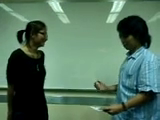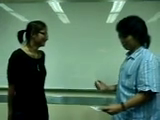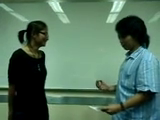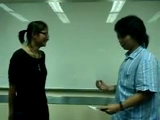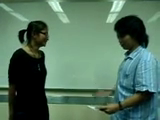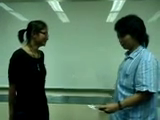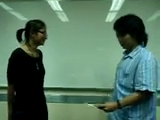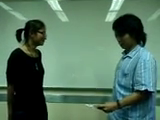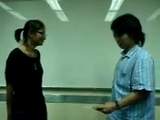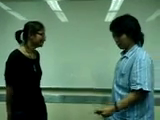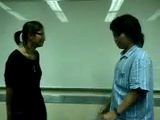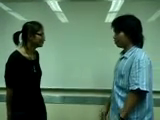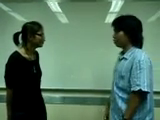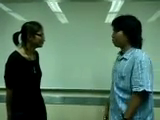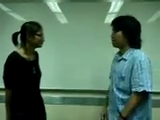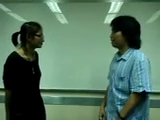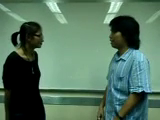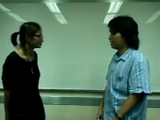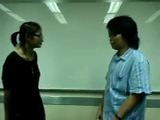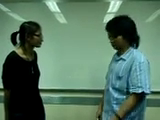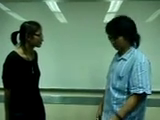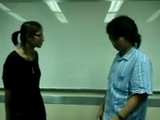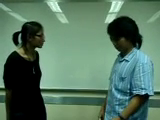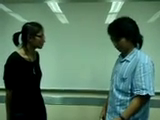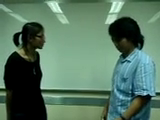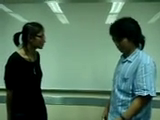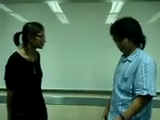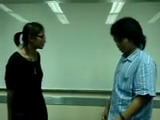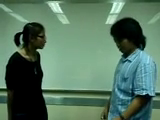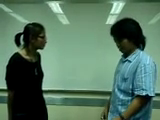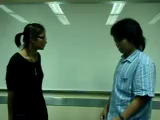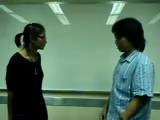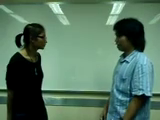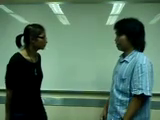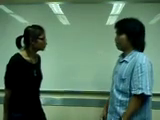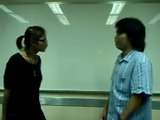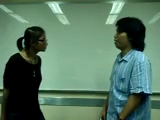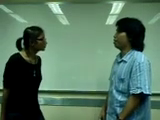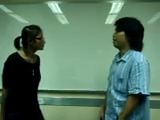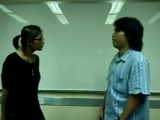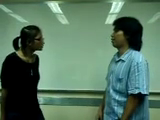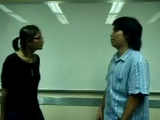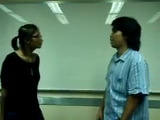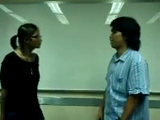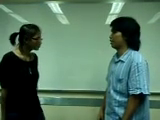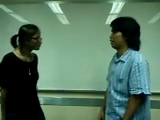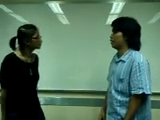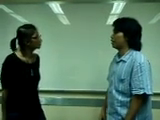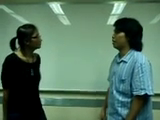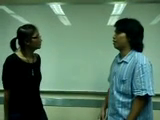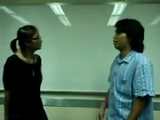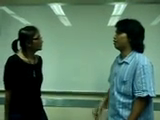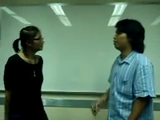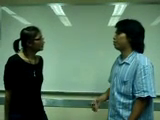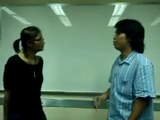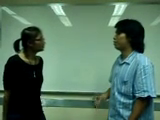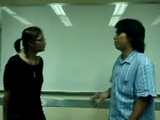Can't think for it. You were thinking on an Empress Thomas. You didn't